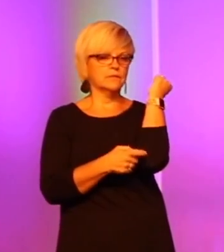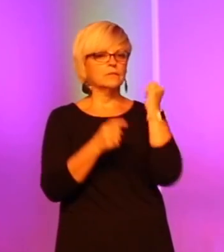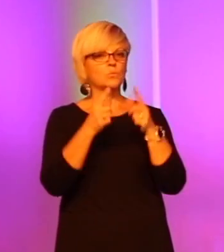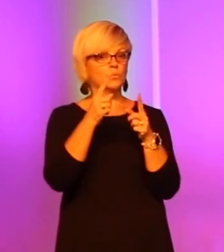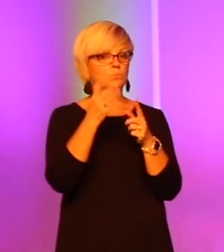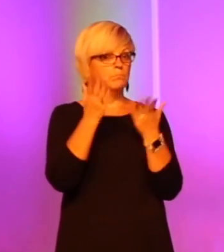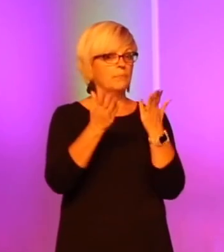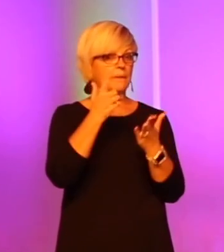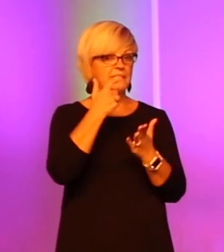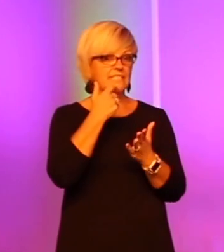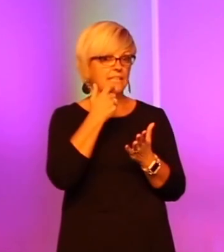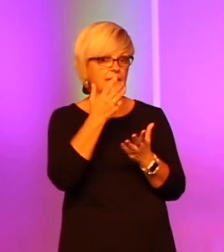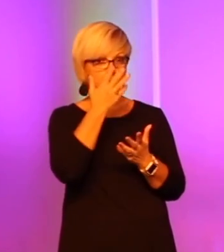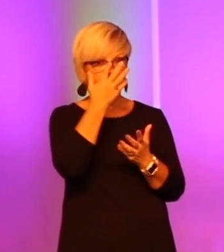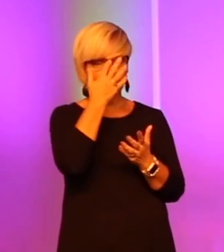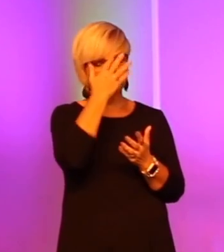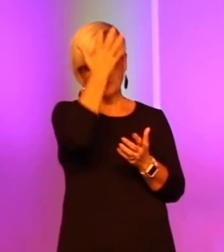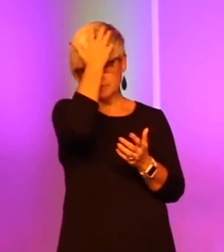say this,